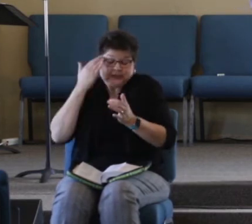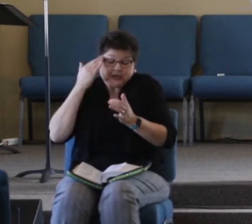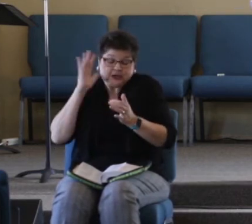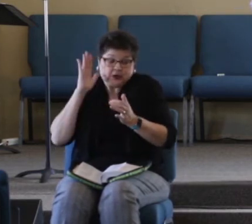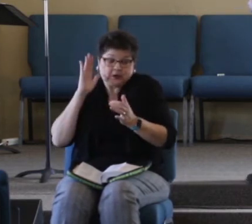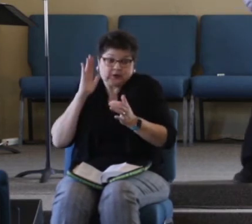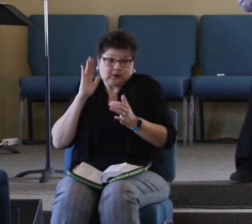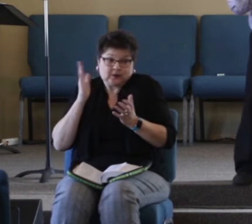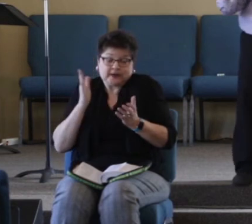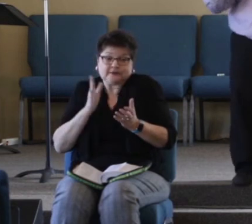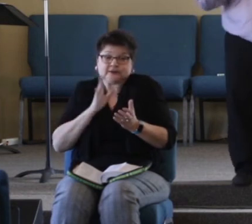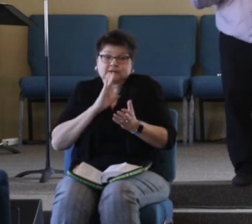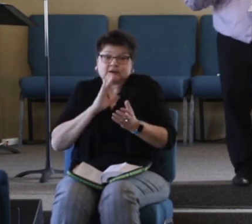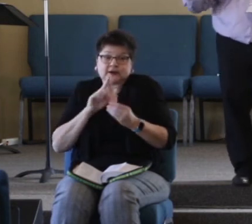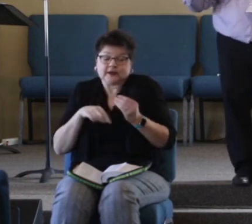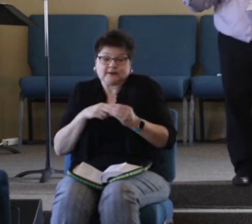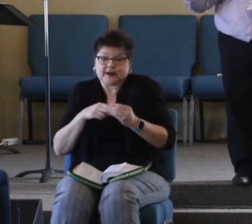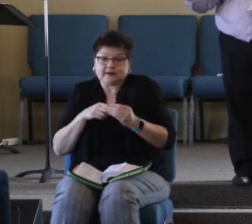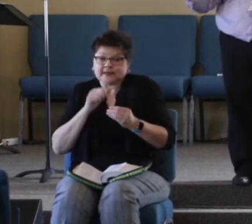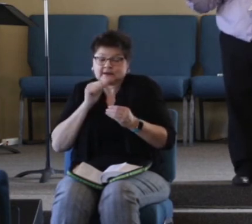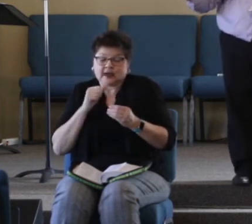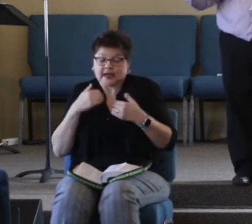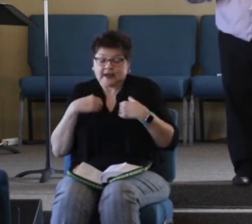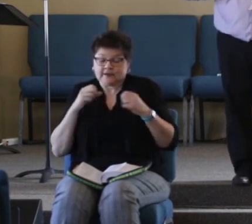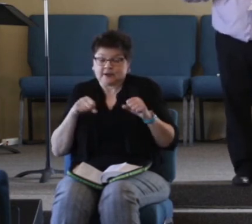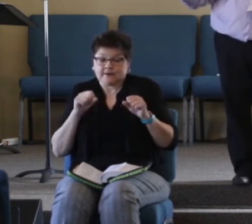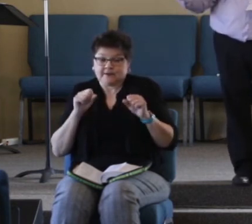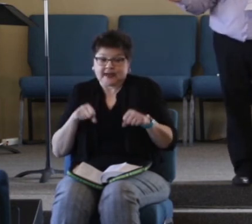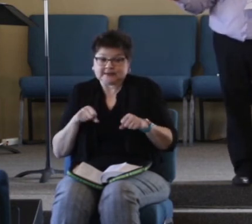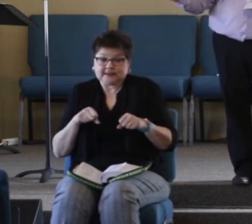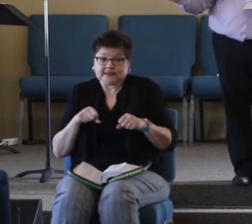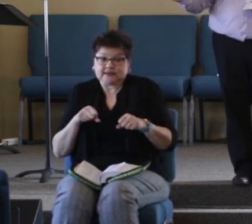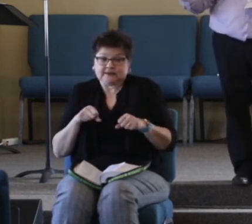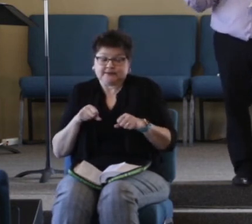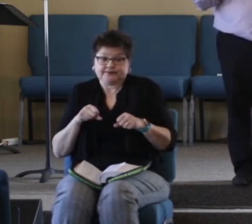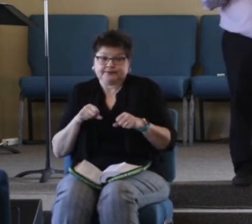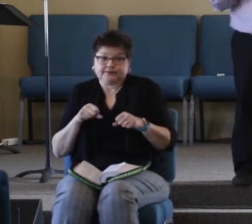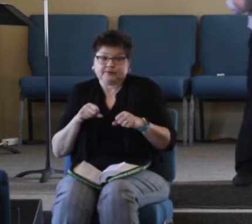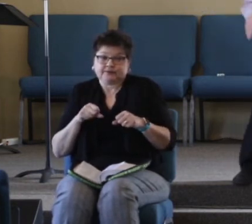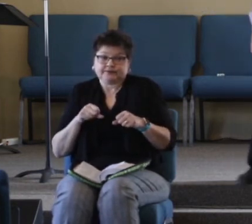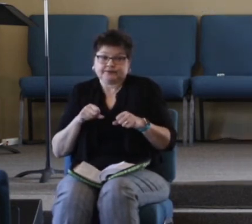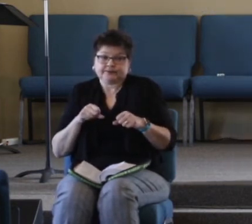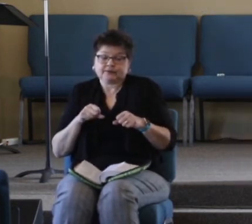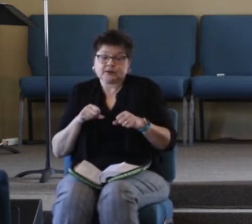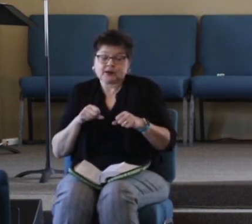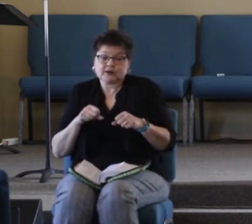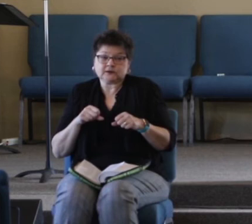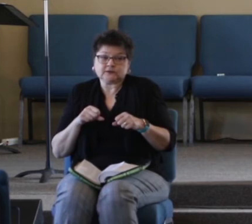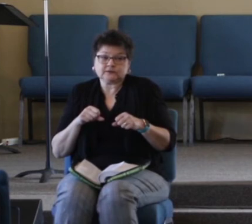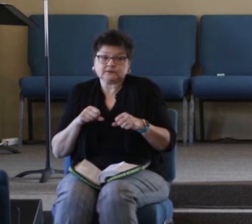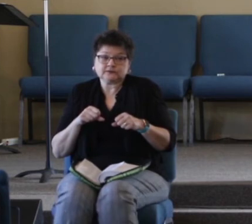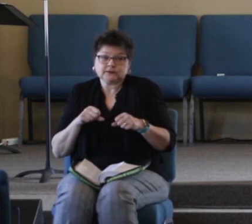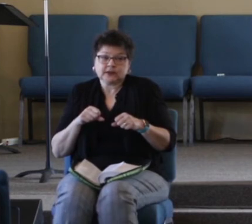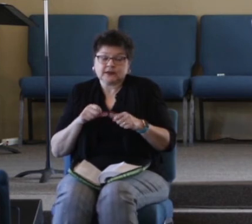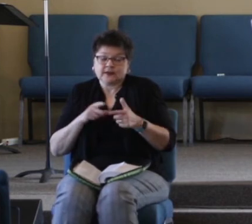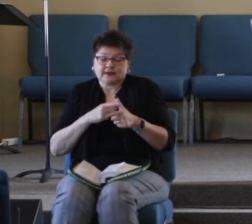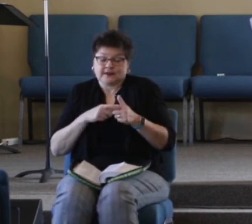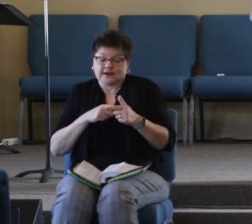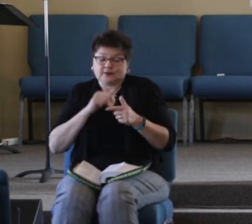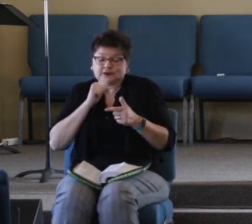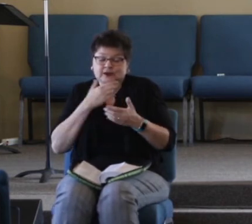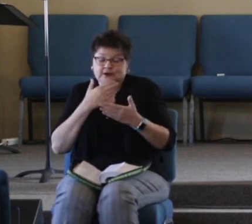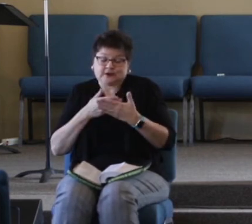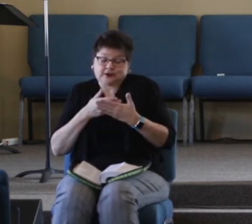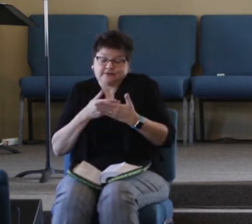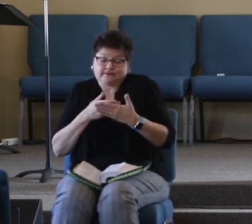he didn't have the capacity to stand behind what he was claiming, then he was of no good to anyone. And